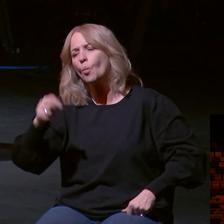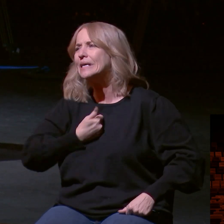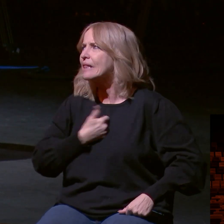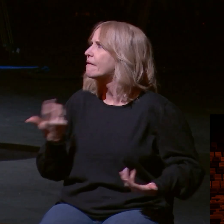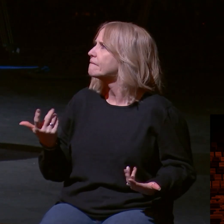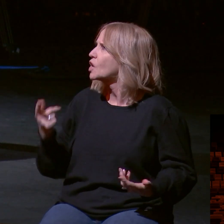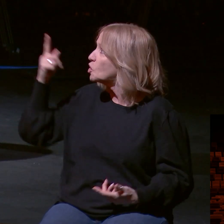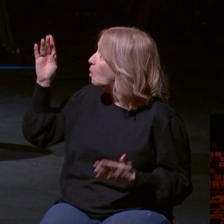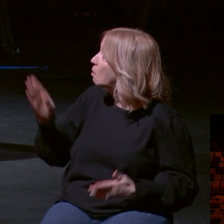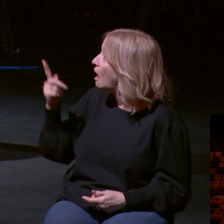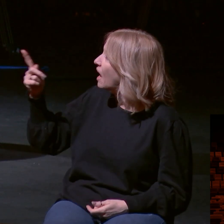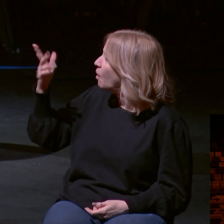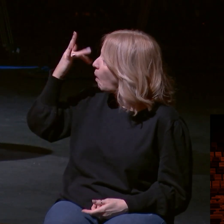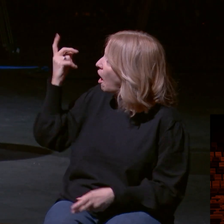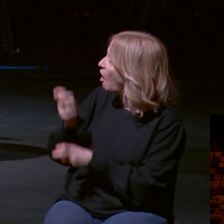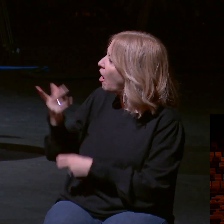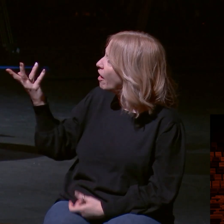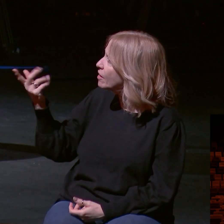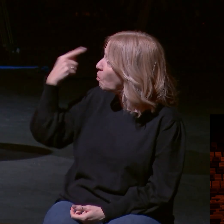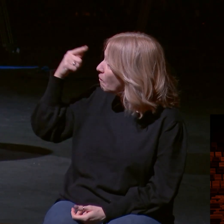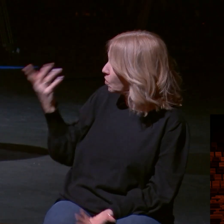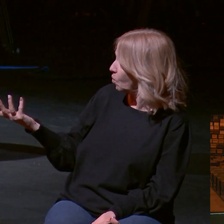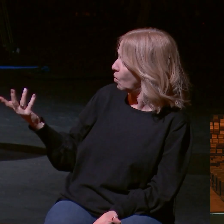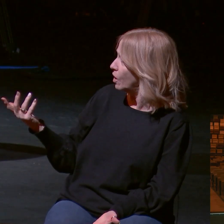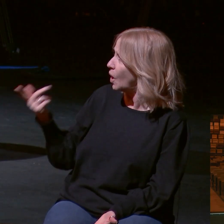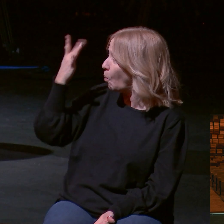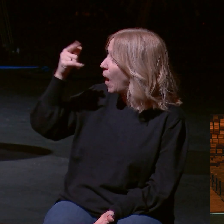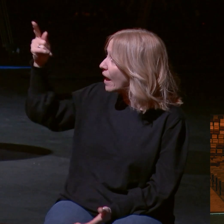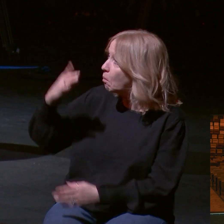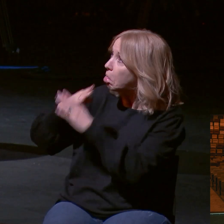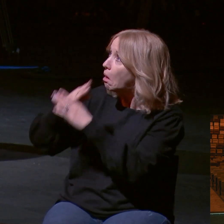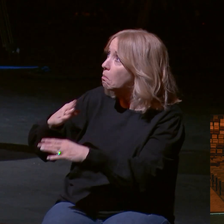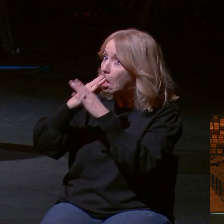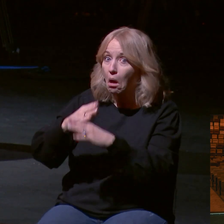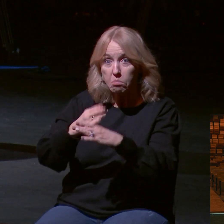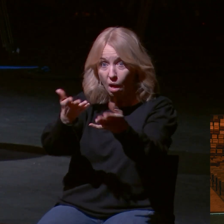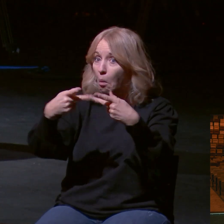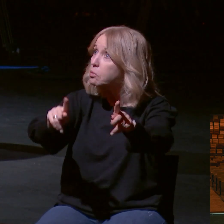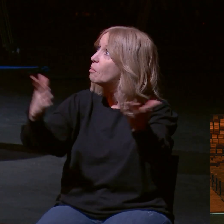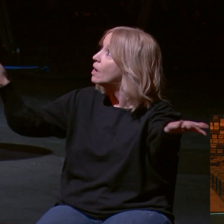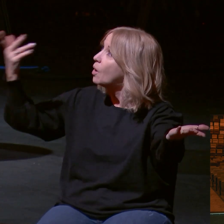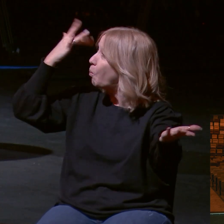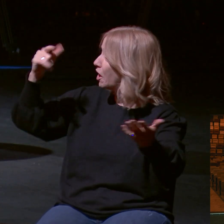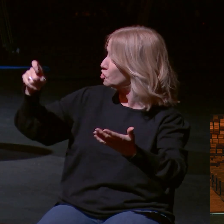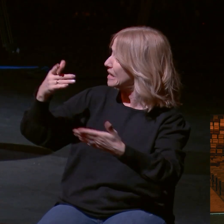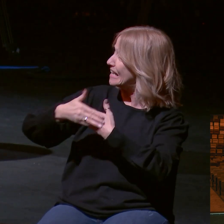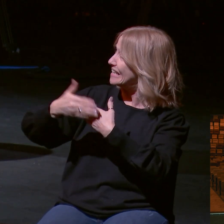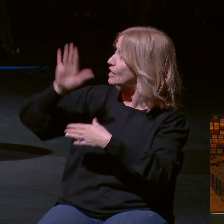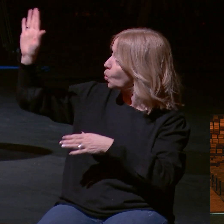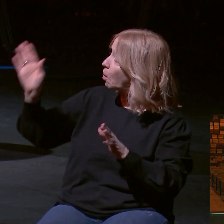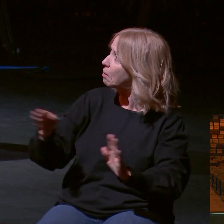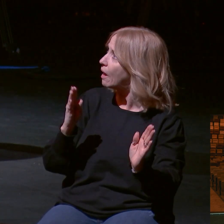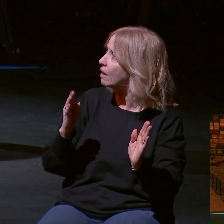are there so many obstacles? Why isn't this just really easy? The truth is, when you face discouragement in life, it's not a sign that you're